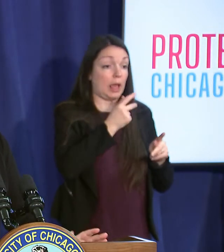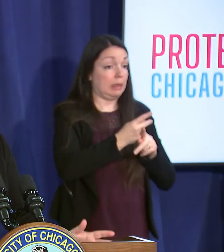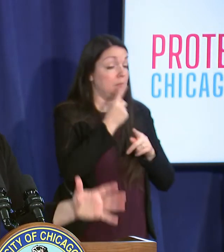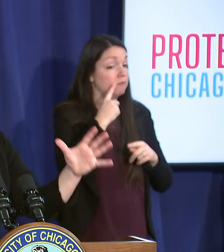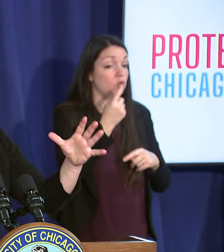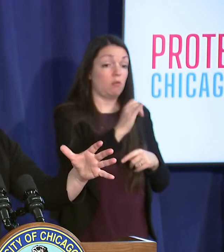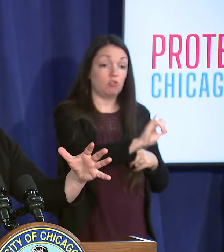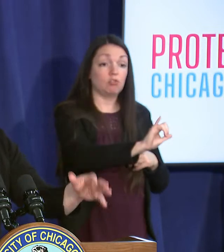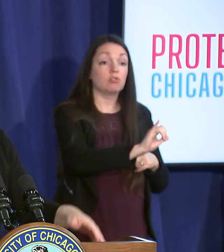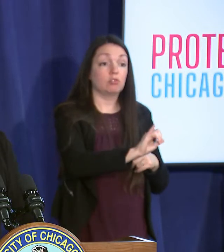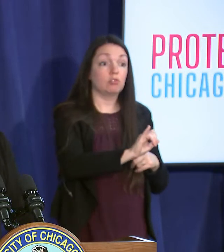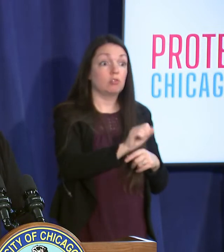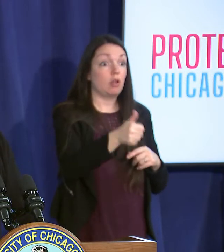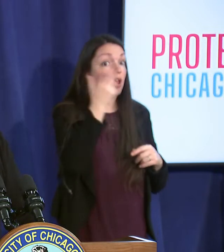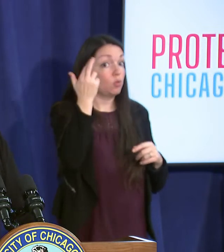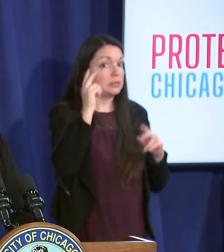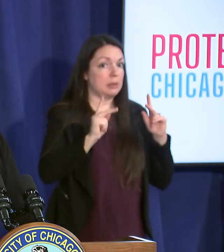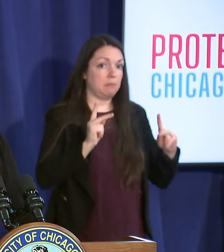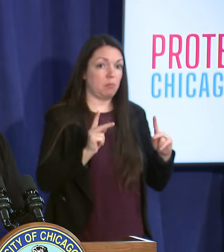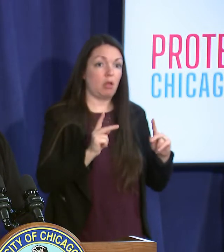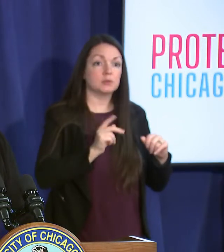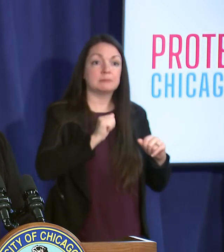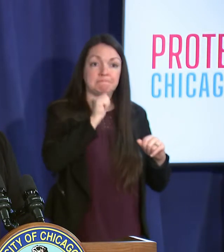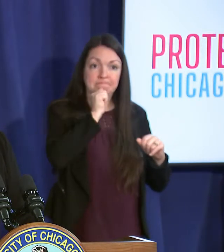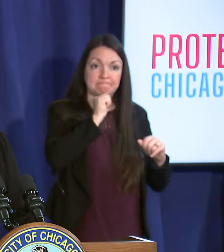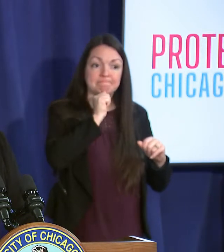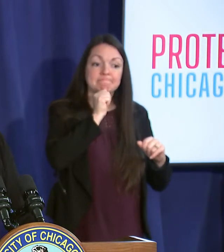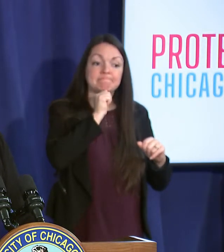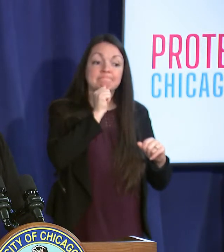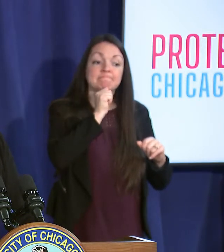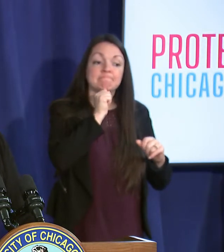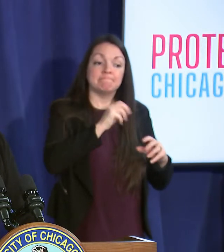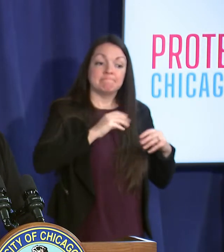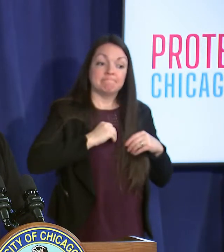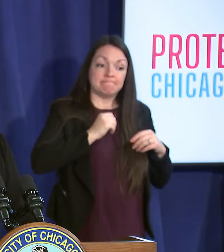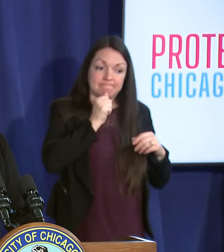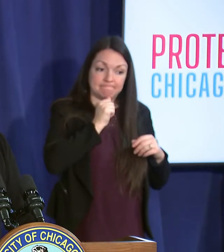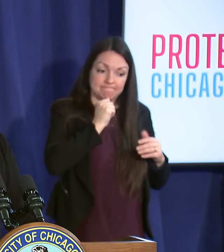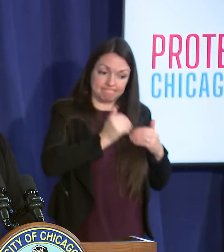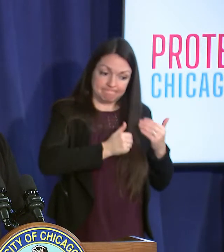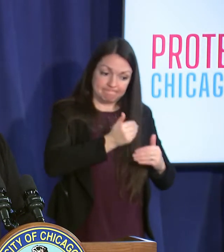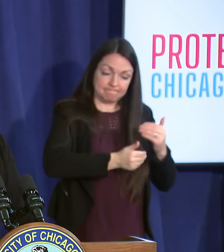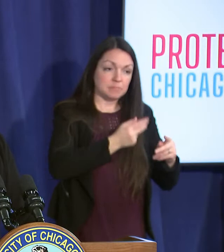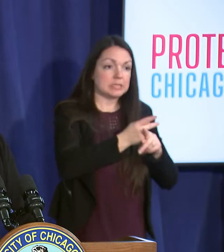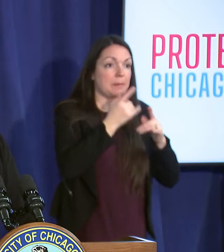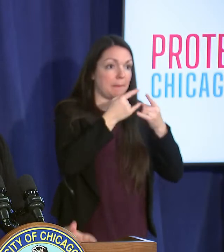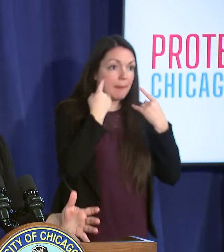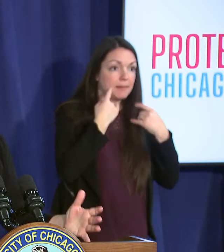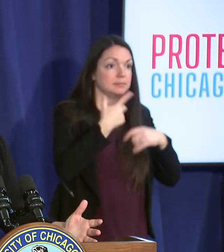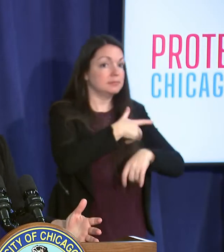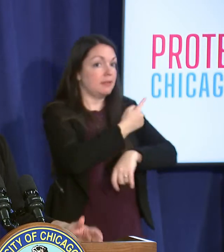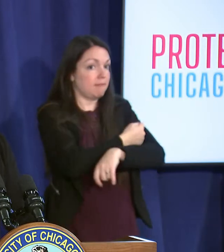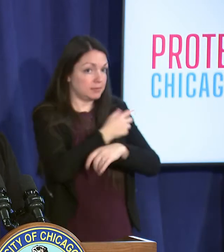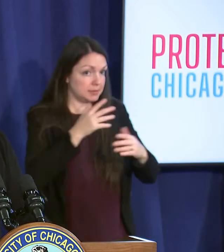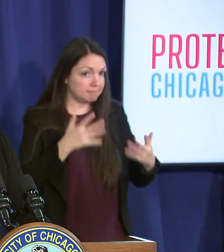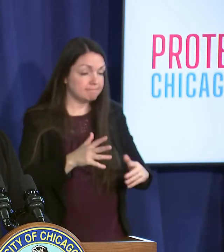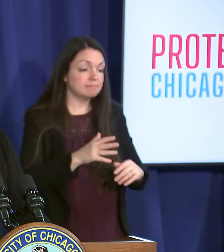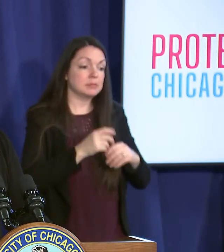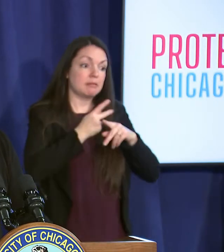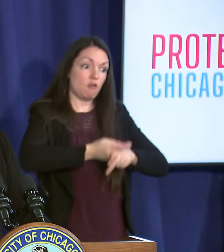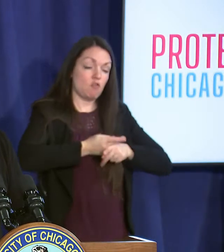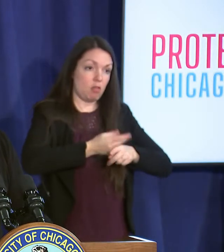We are then another reason for people to sort of really stick with us right now in terms of keeping those masks on, getting vaccinated, being